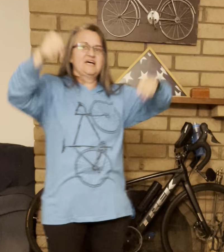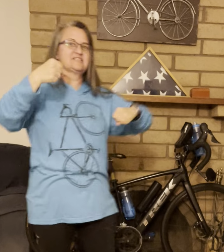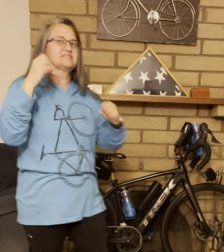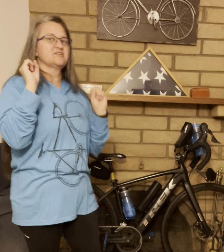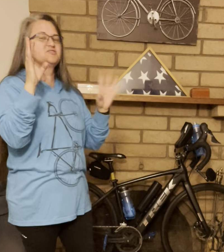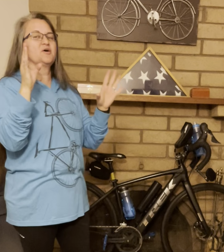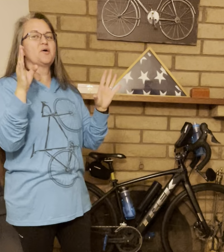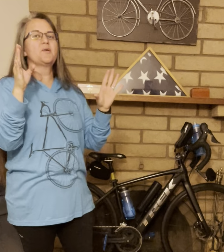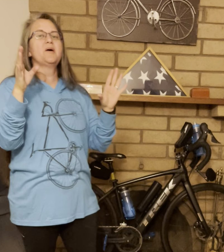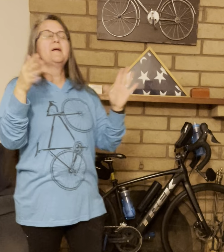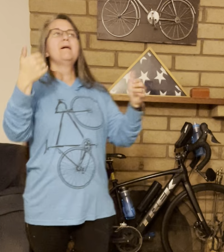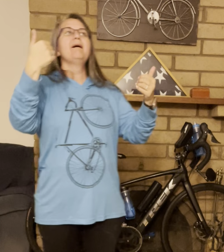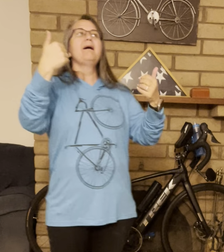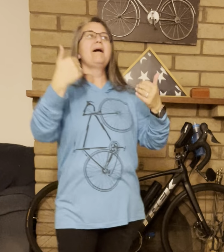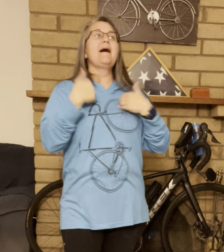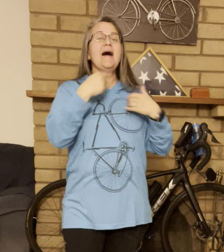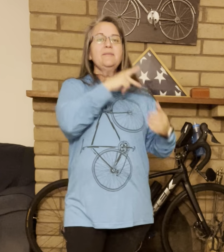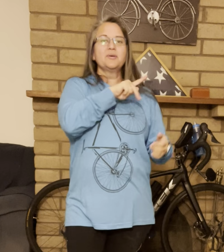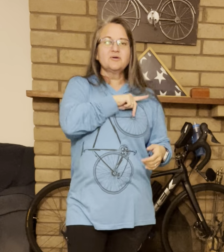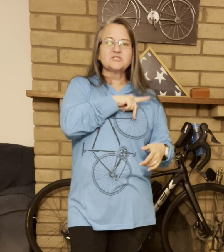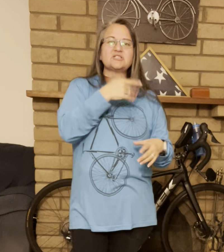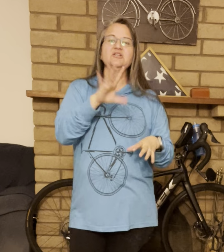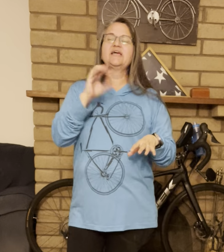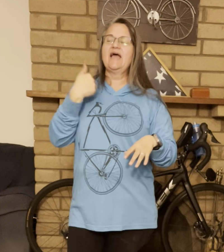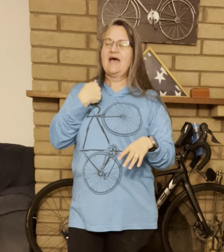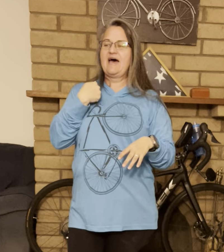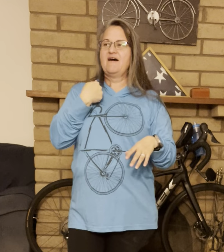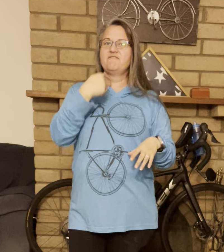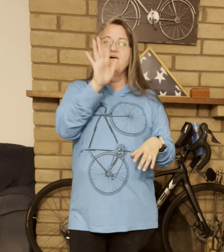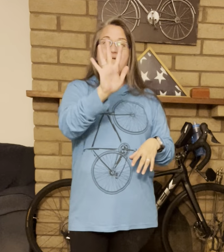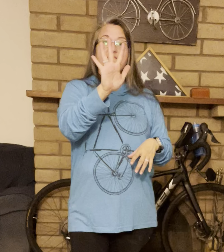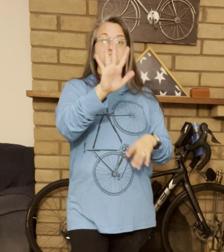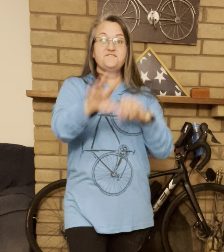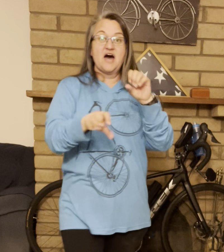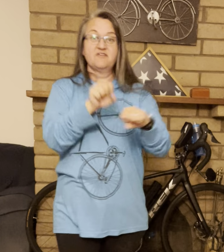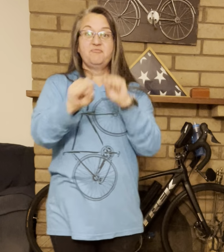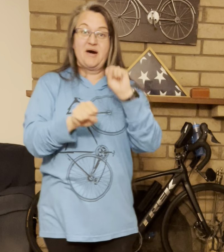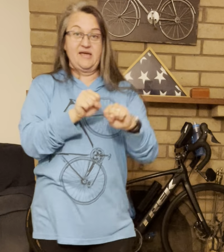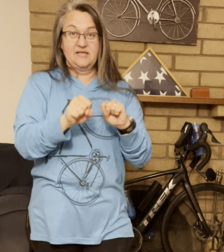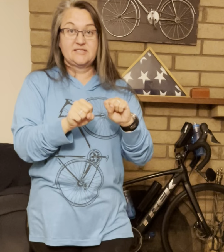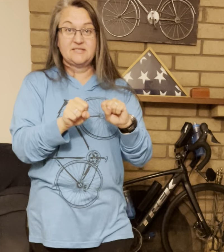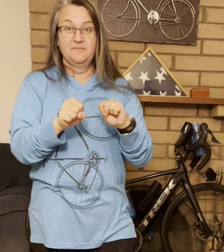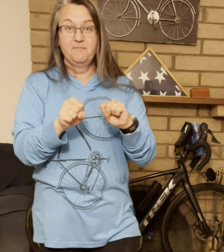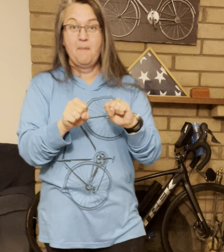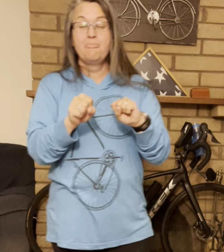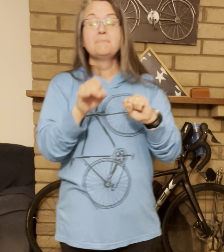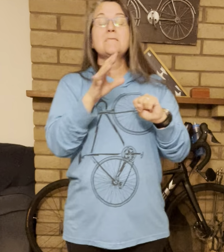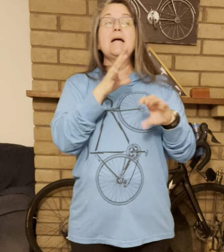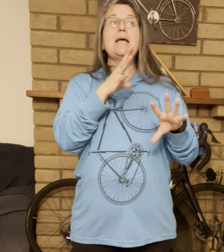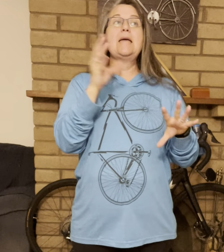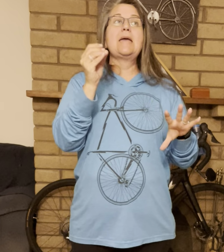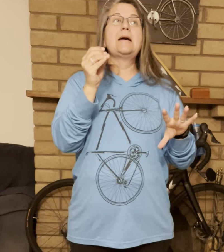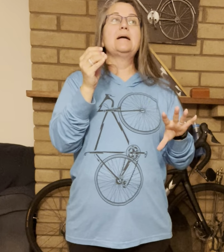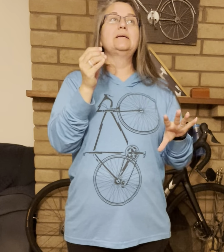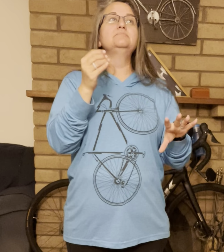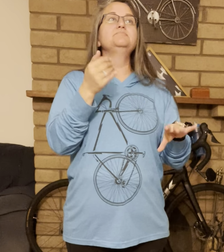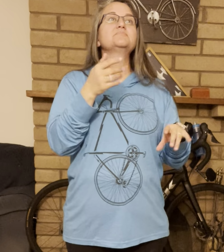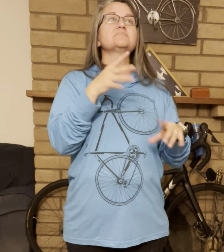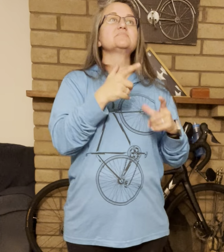yes. So I personally have 5 bikes. And